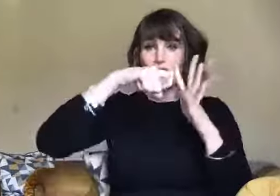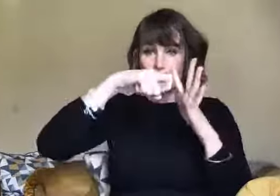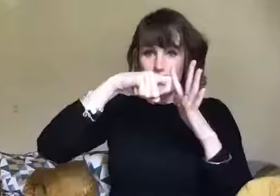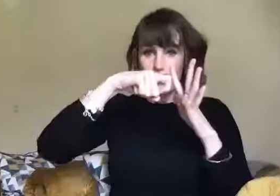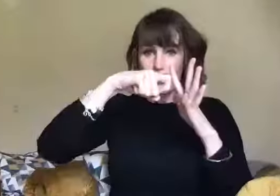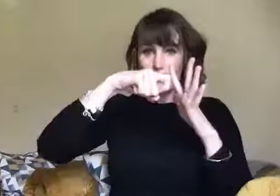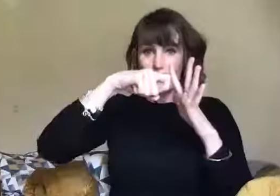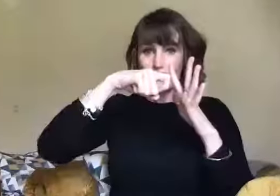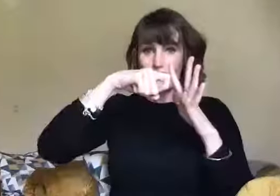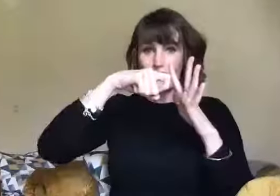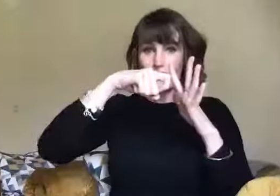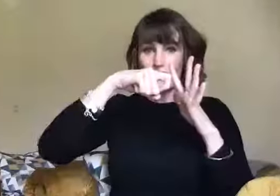K,